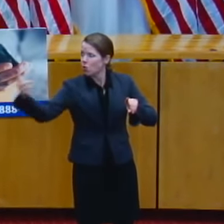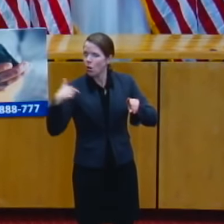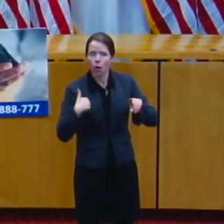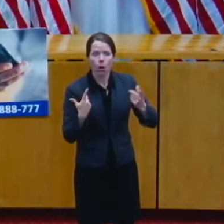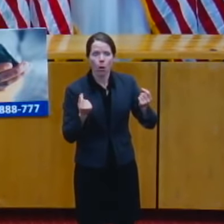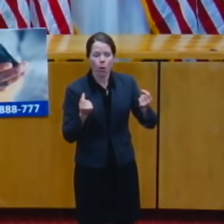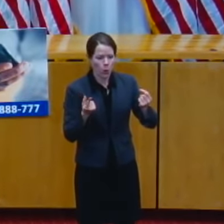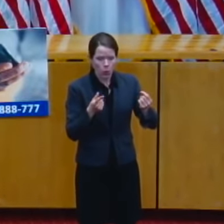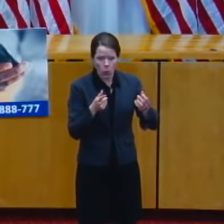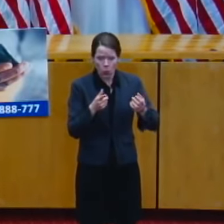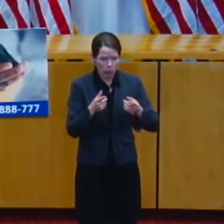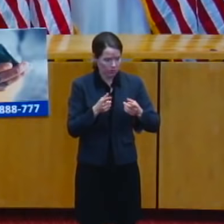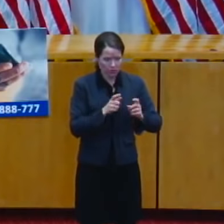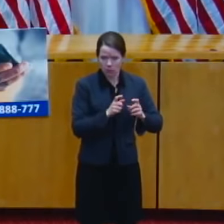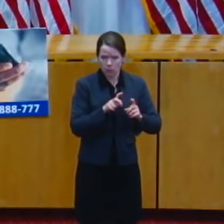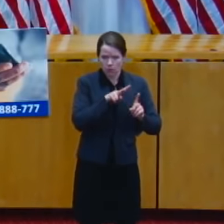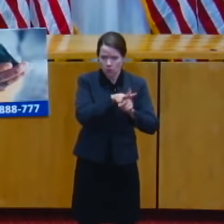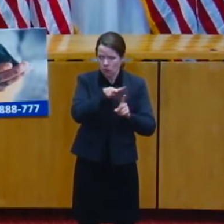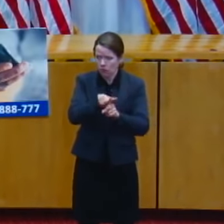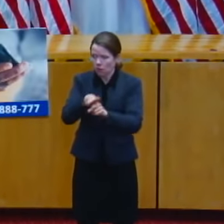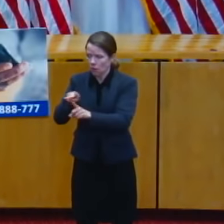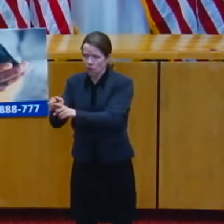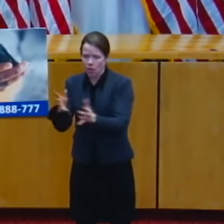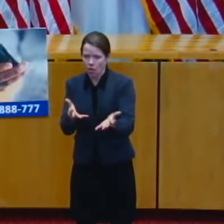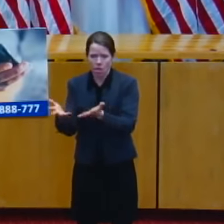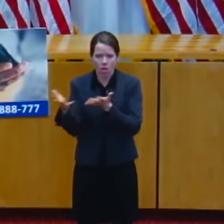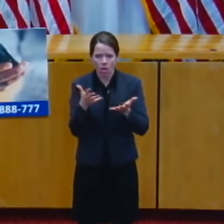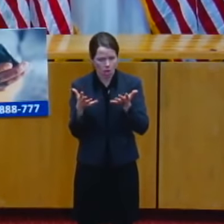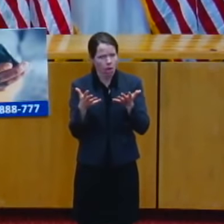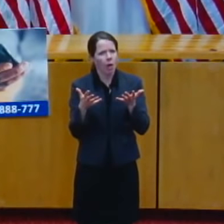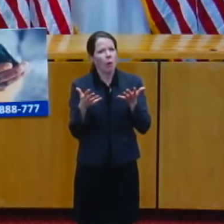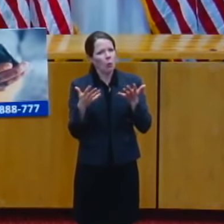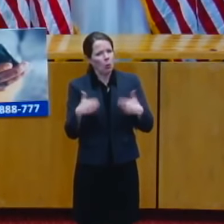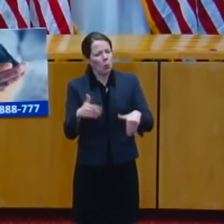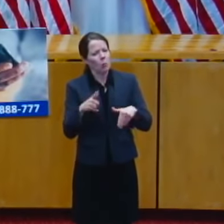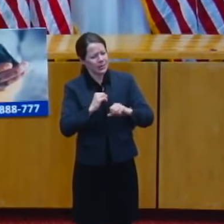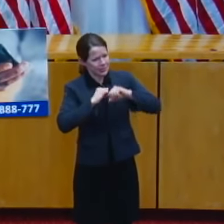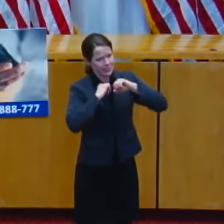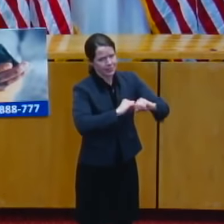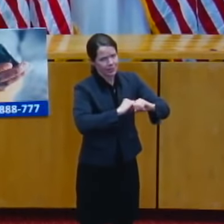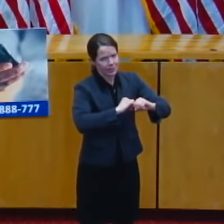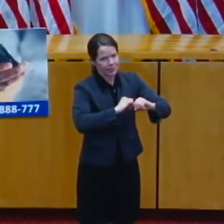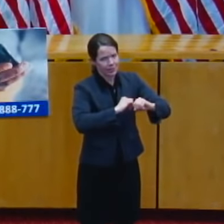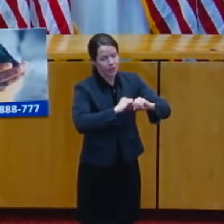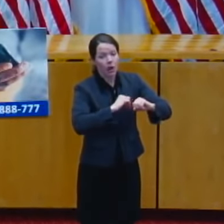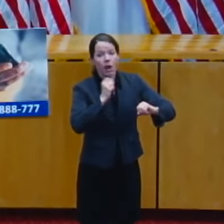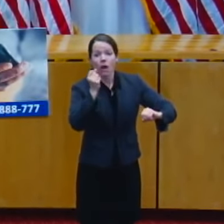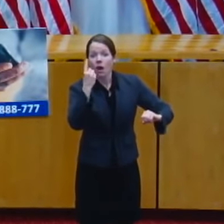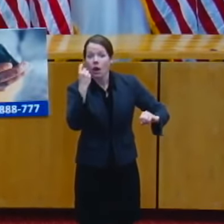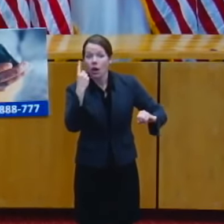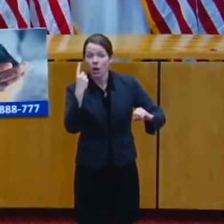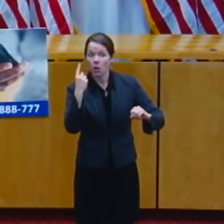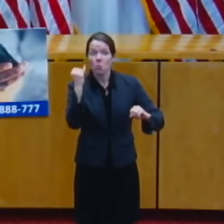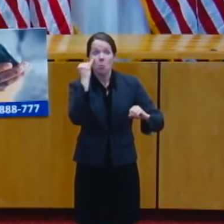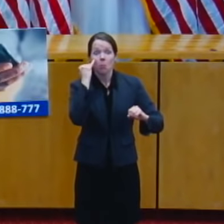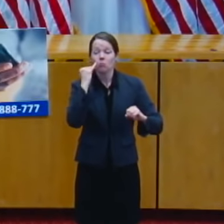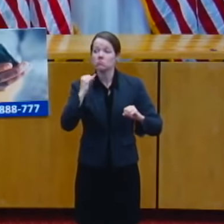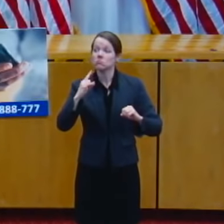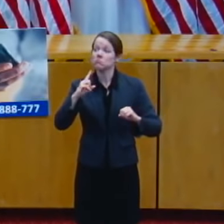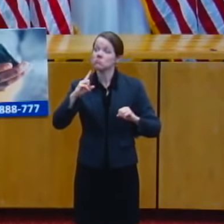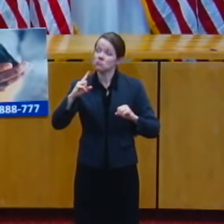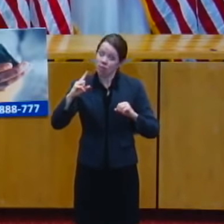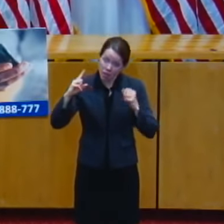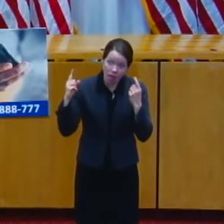all the resources we need, we must also plan for the possibility that the virus hits too many people in too short a period of